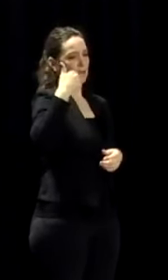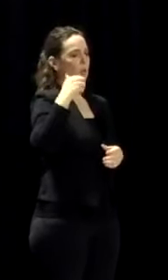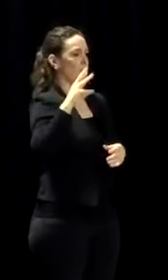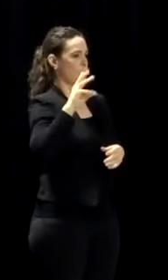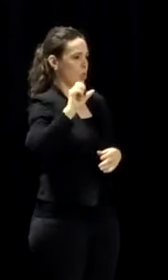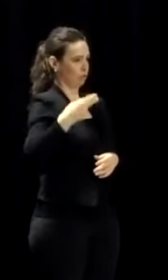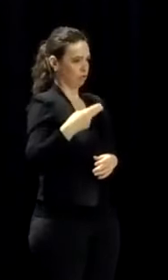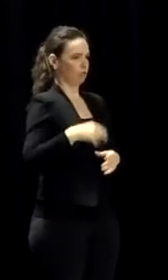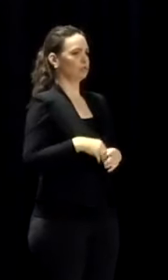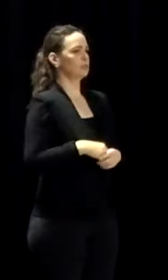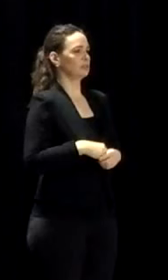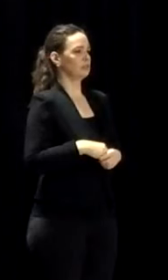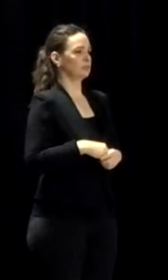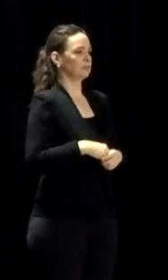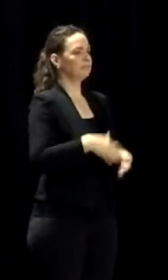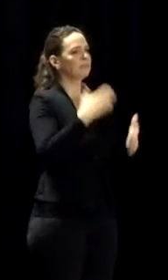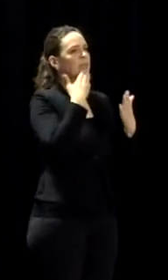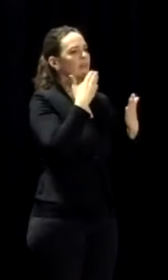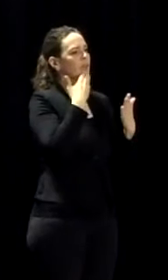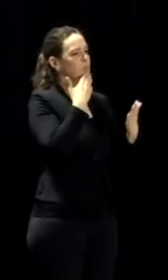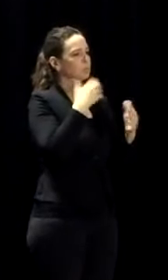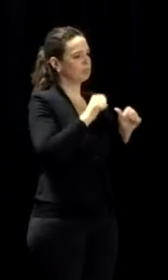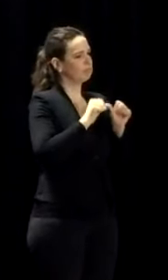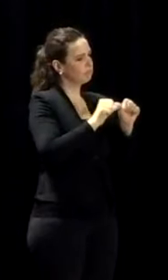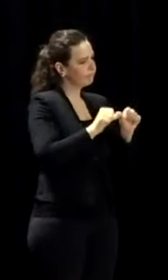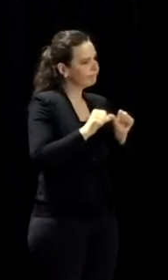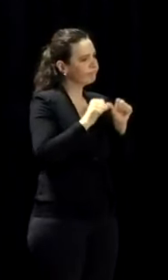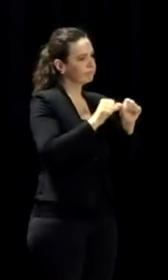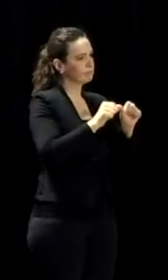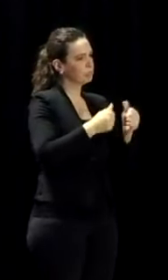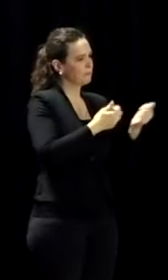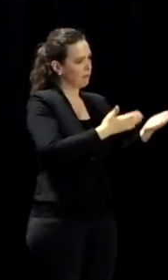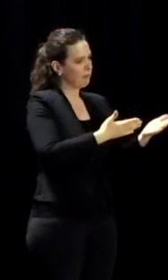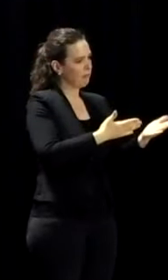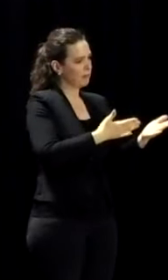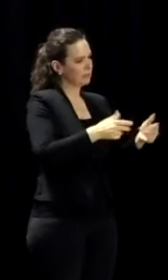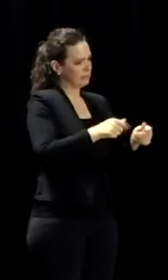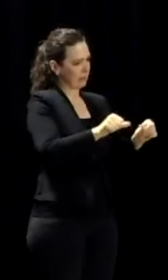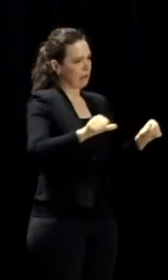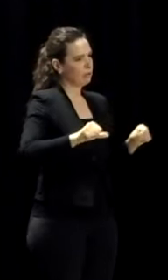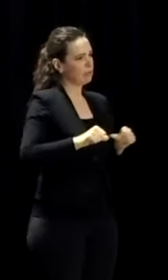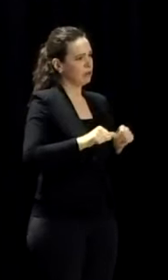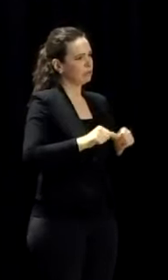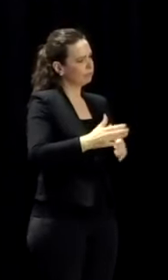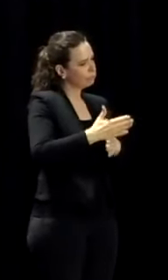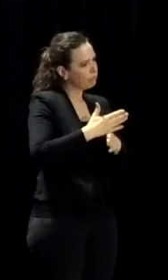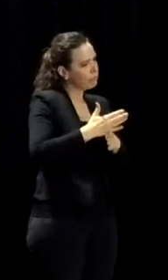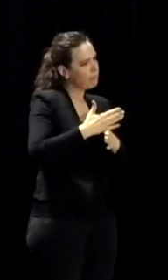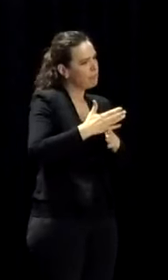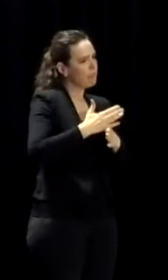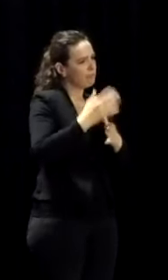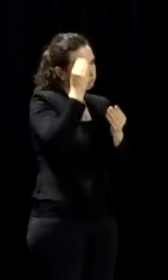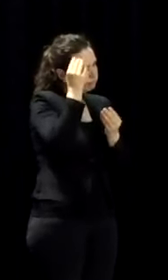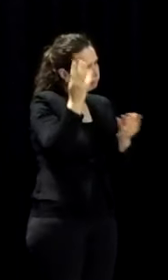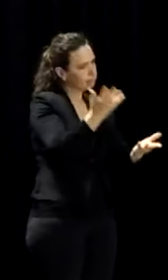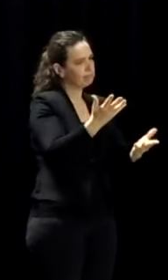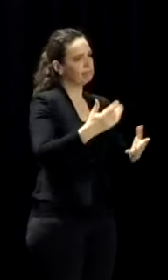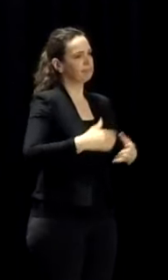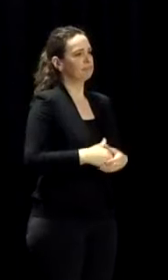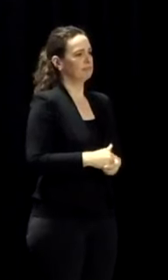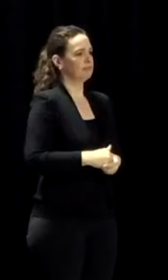Thank you, County Executive, for continuing to provide this platform for us to share important information.